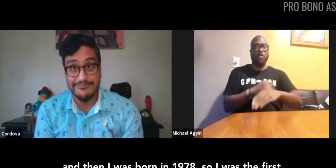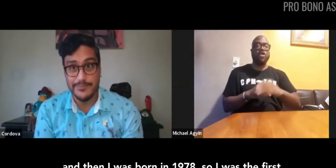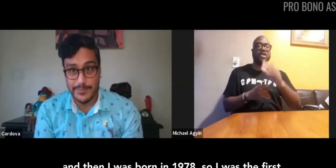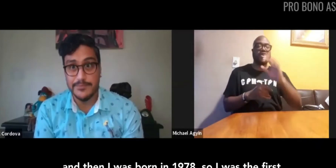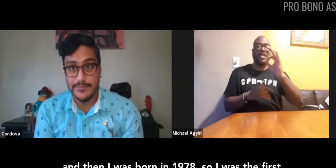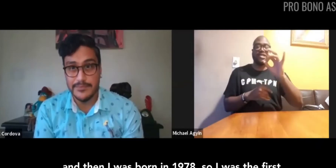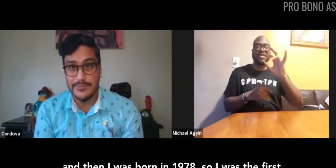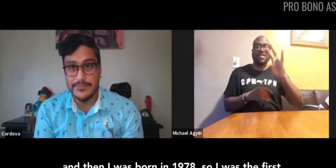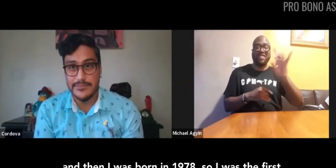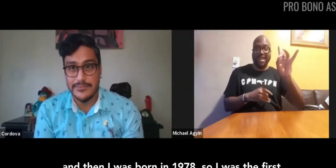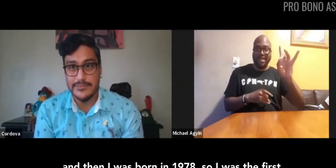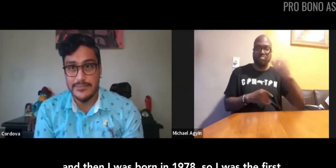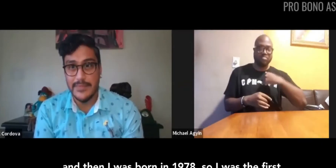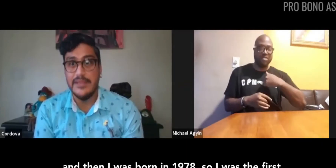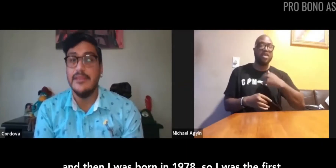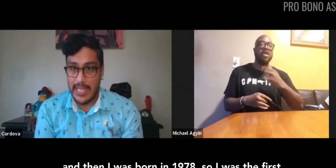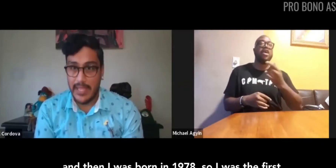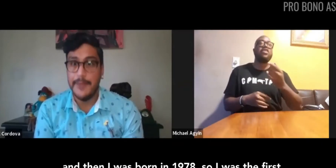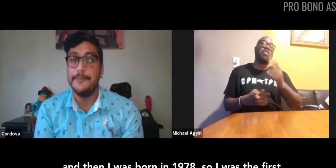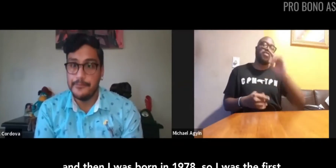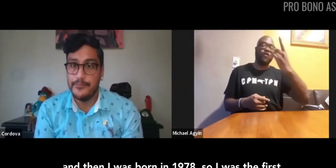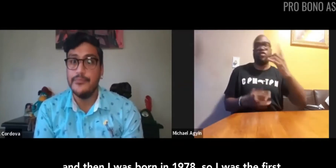And then I was born in 1978.